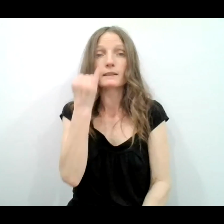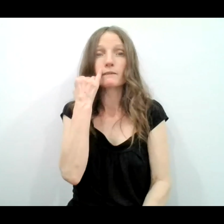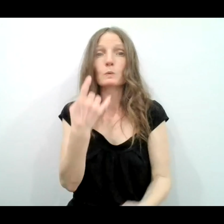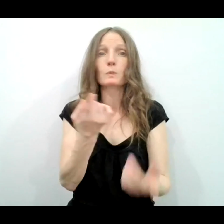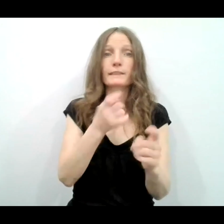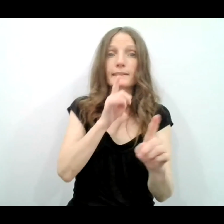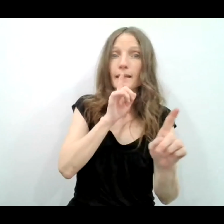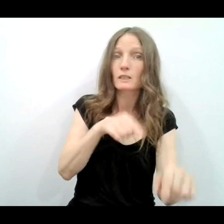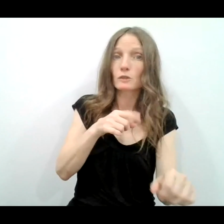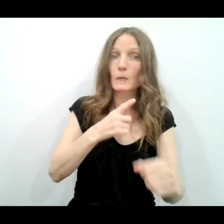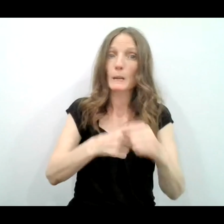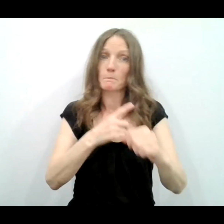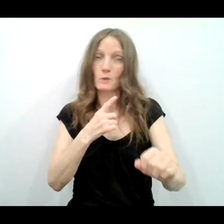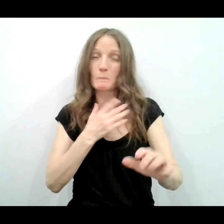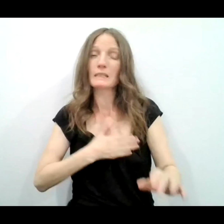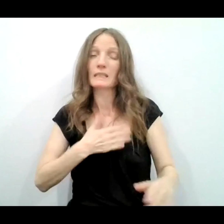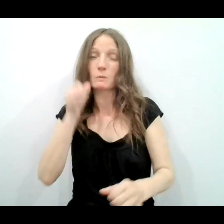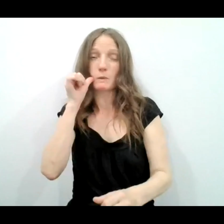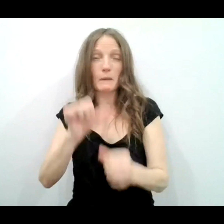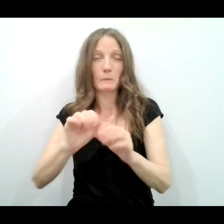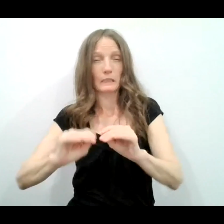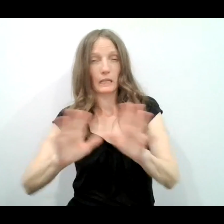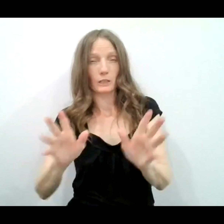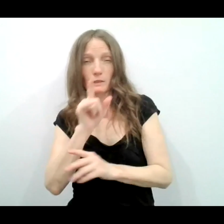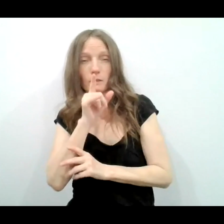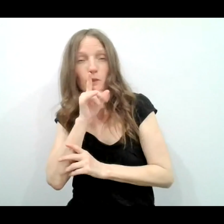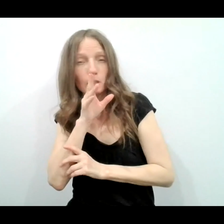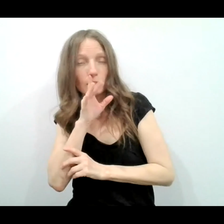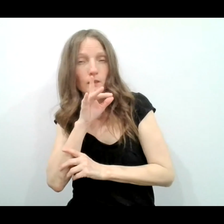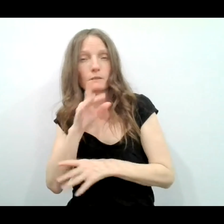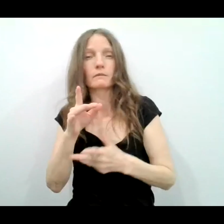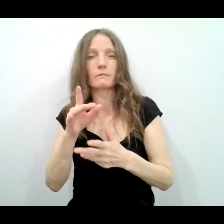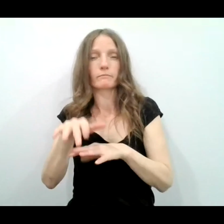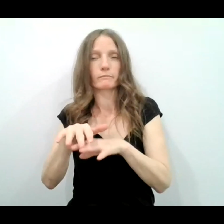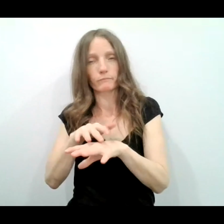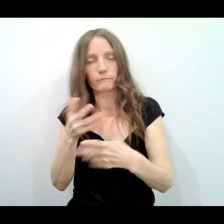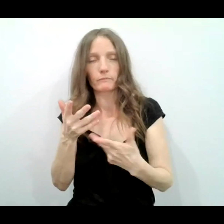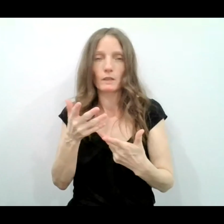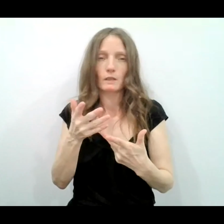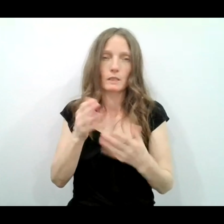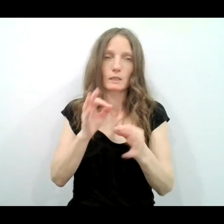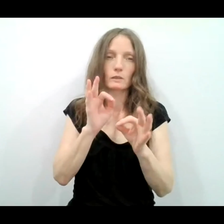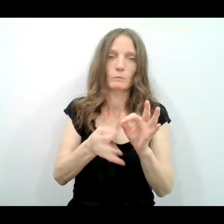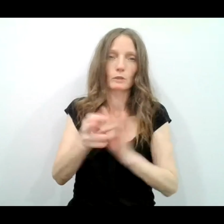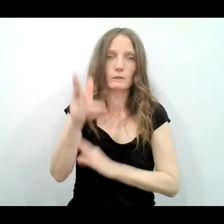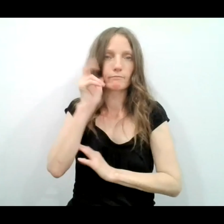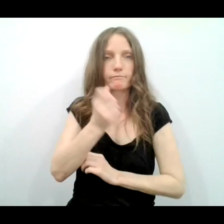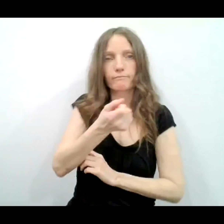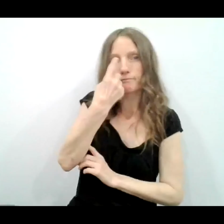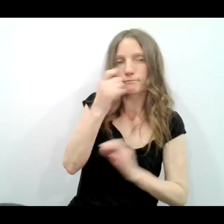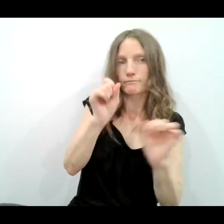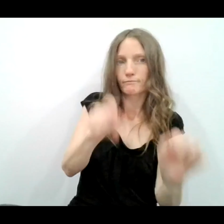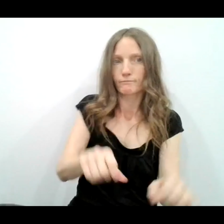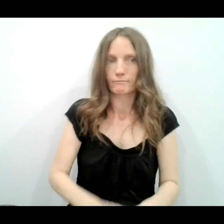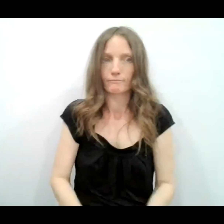question, just please remember to speak slowly and clearly so that the ASL interpreters have time to hear and understand and interpret.